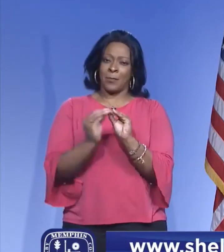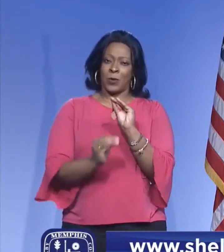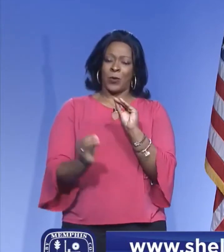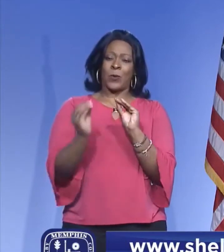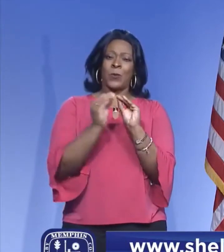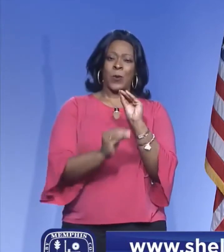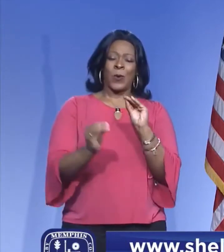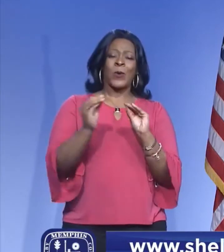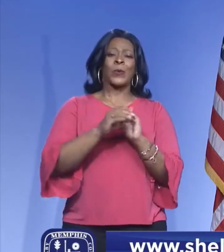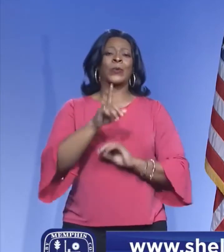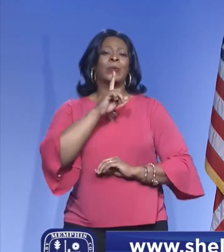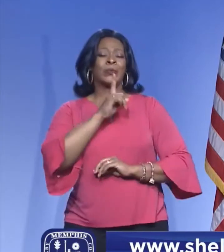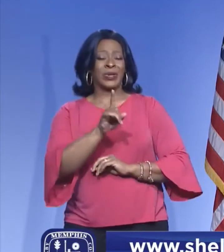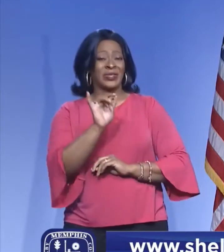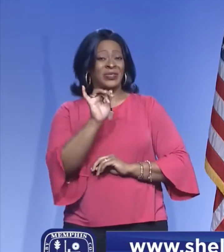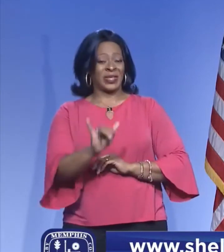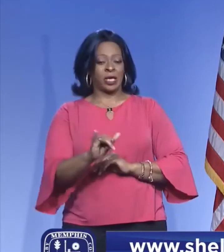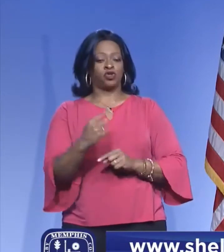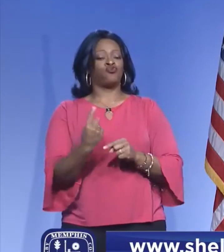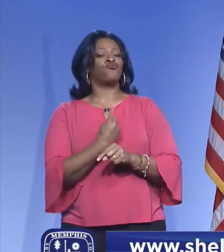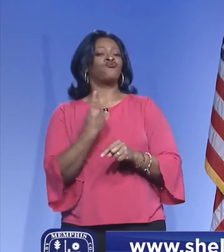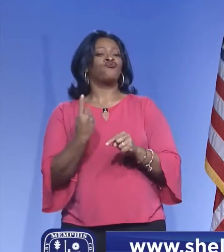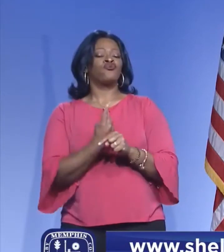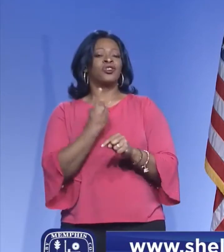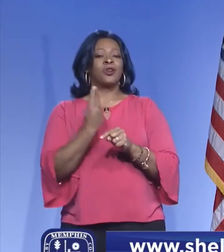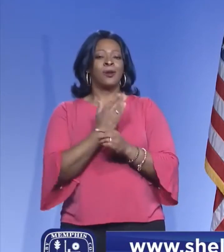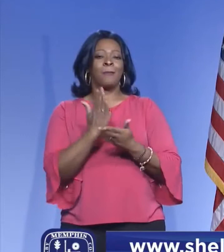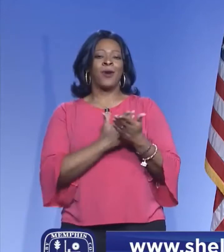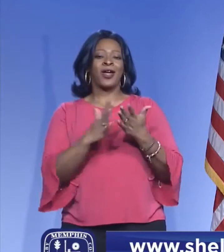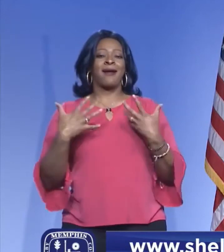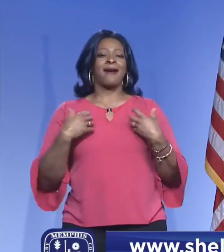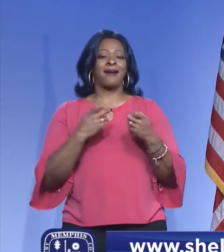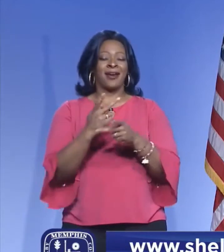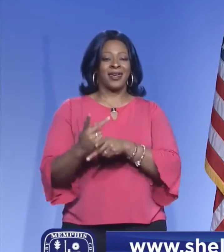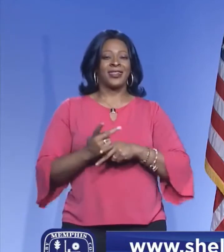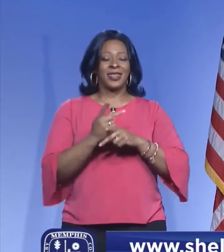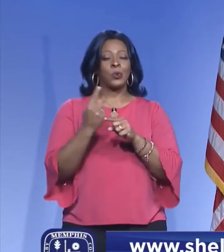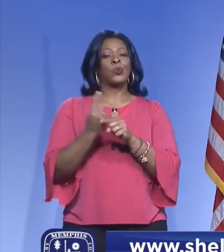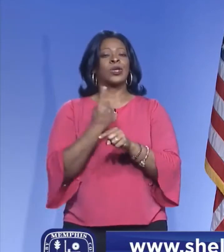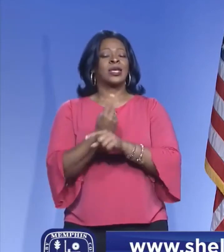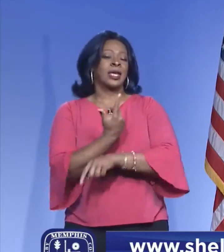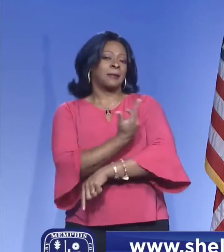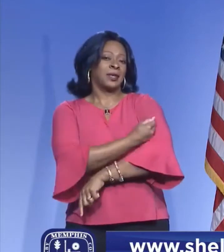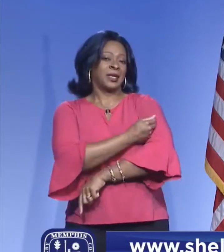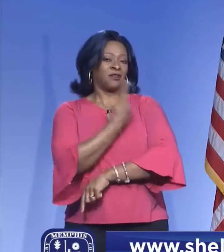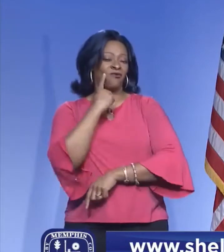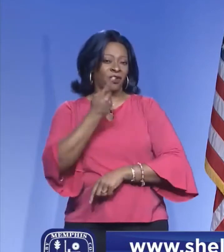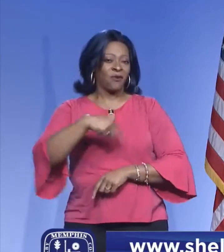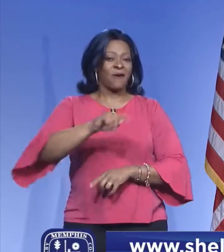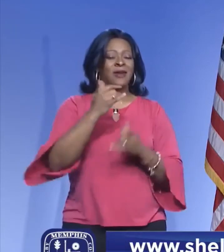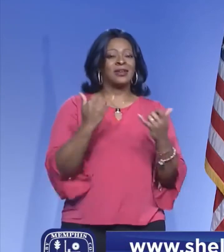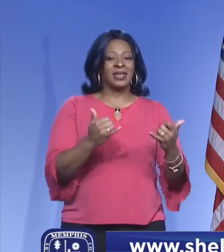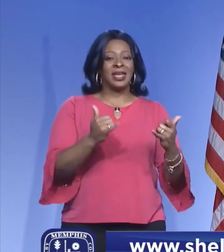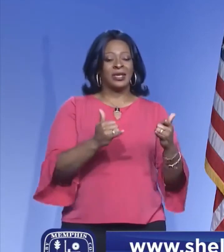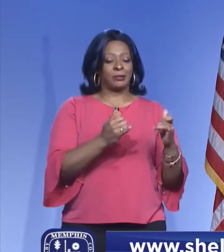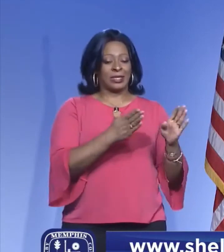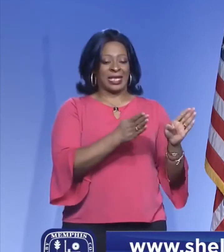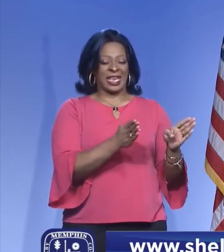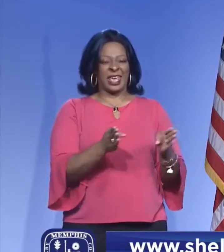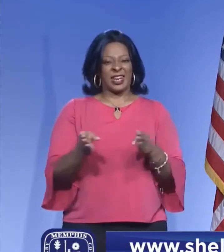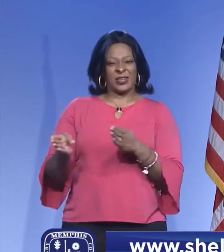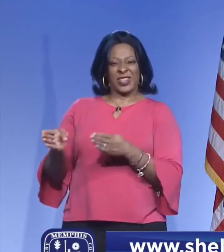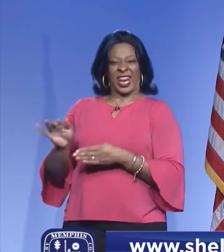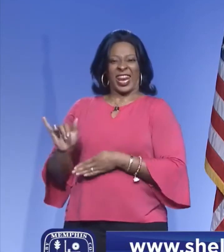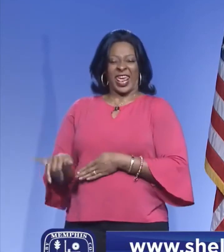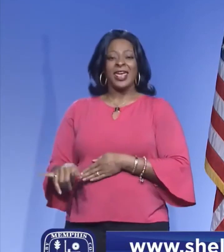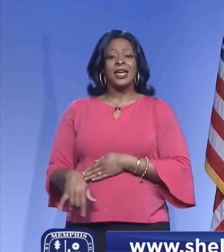case that it is a routine part of healthcare. It's a routine immunization for us now, or it's headed in that direction. And we